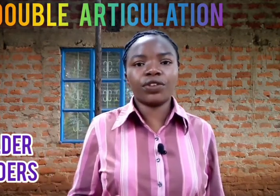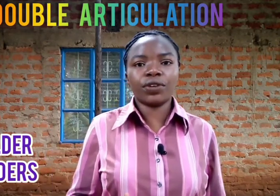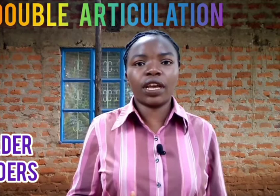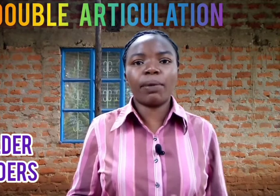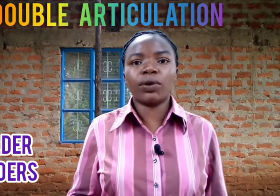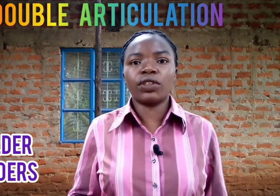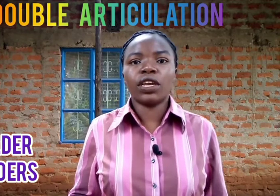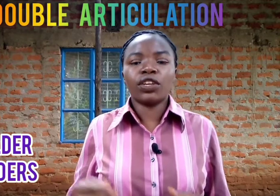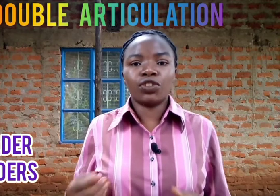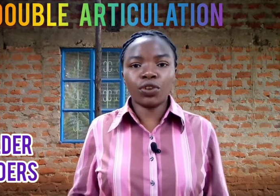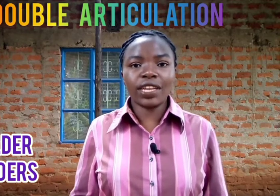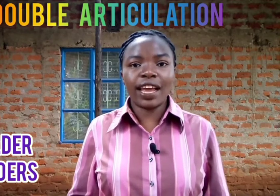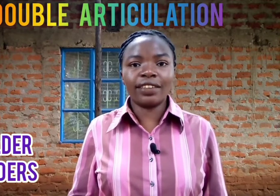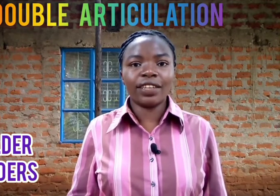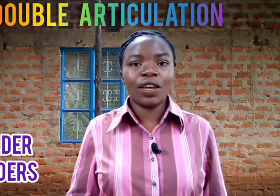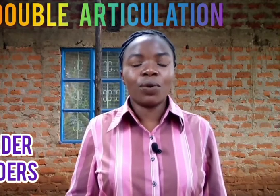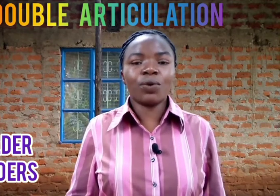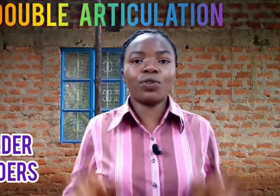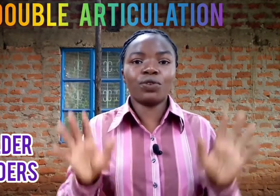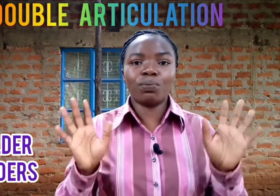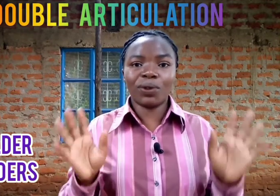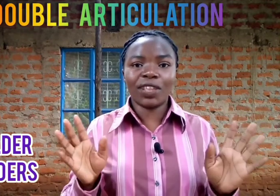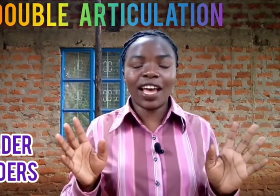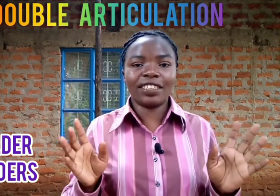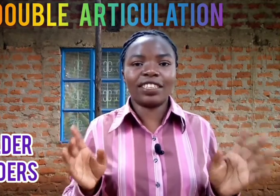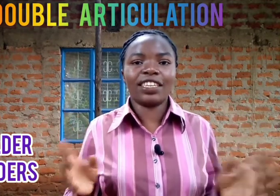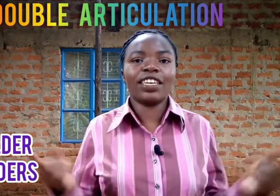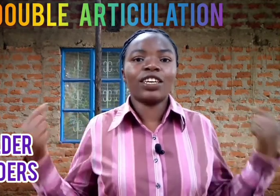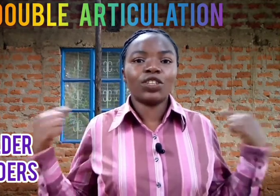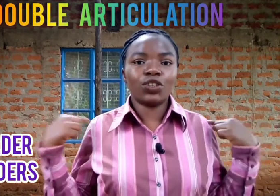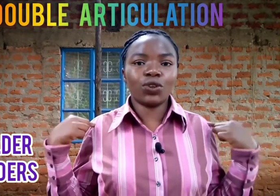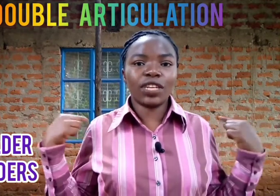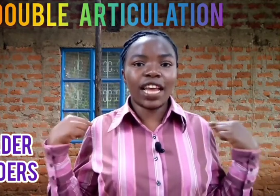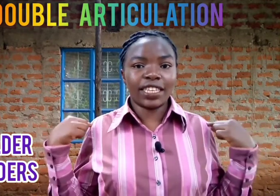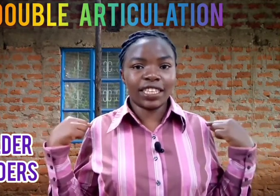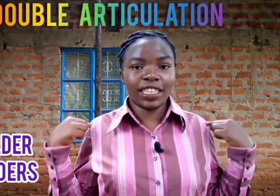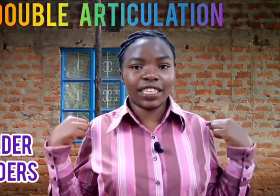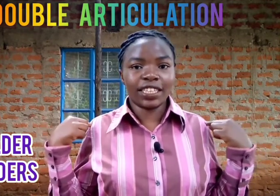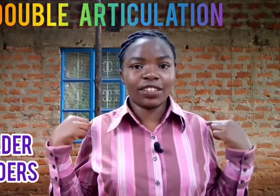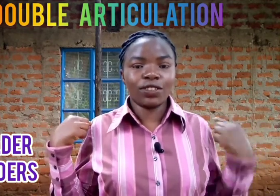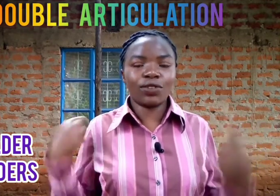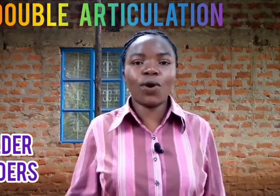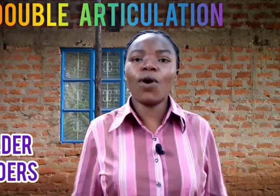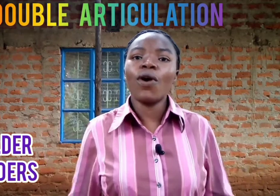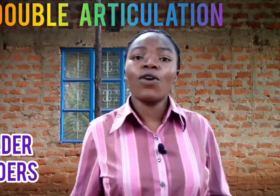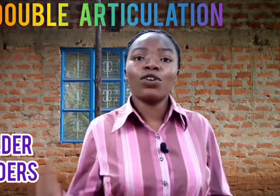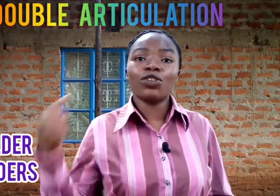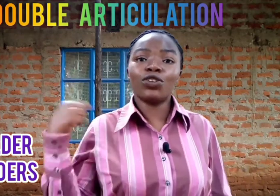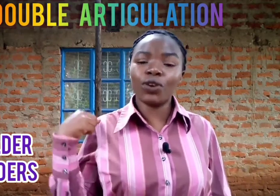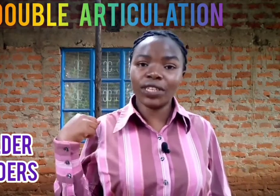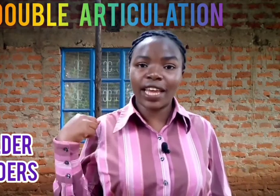talking about shoulders, we use both hands. Shoulders. So, shoulder,